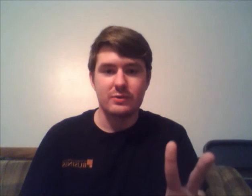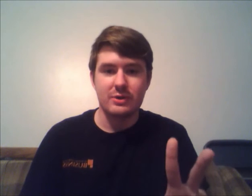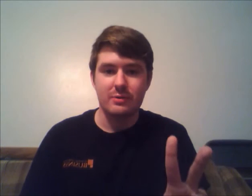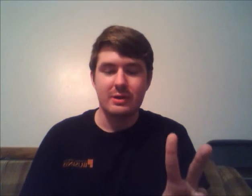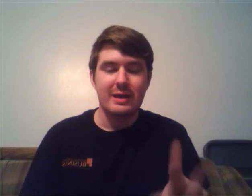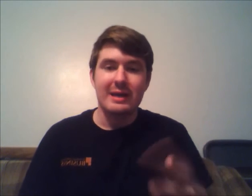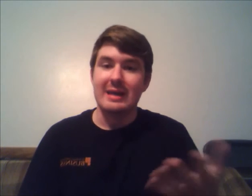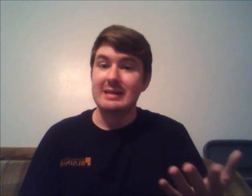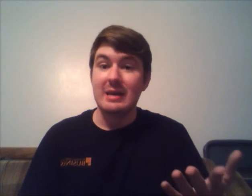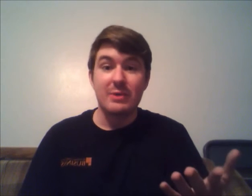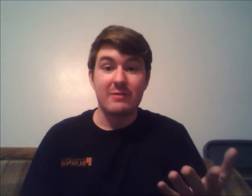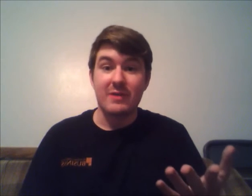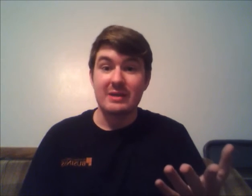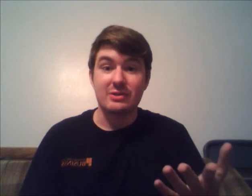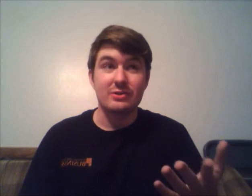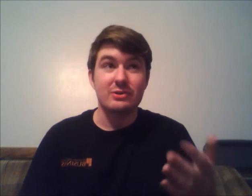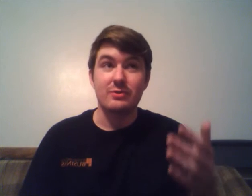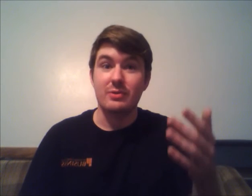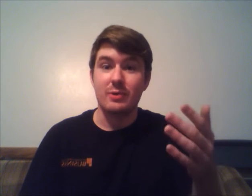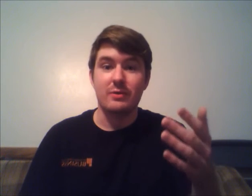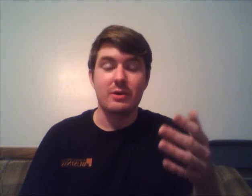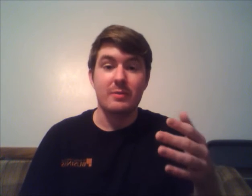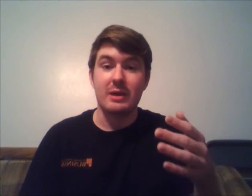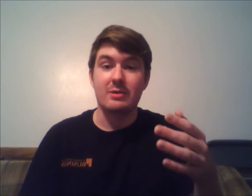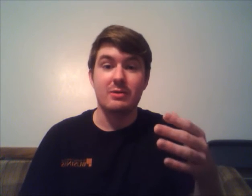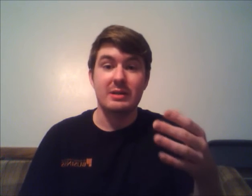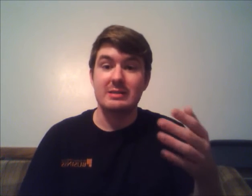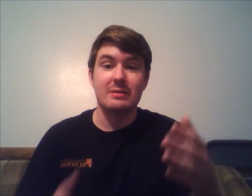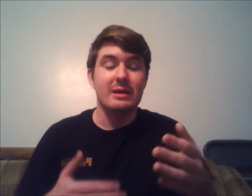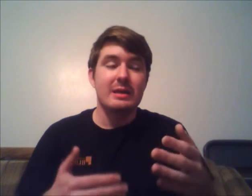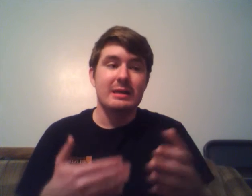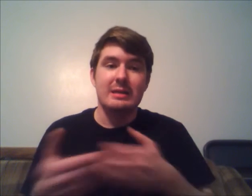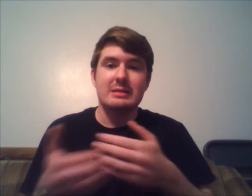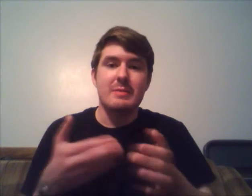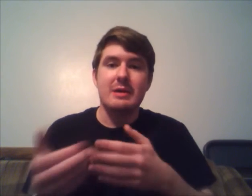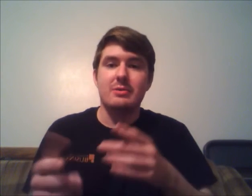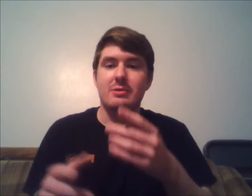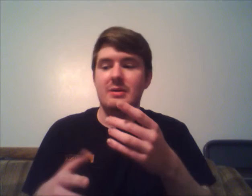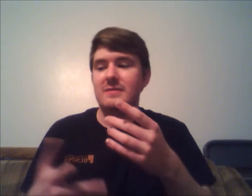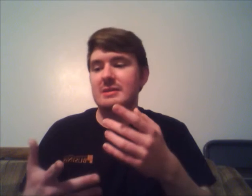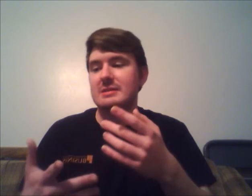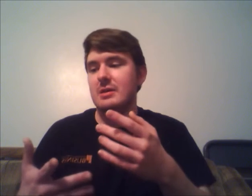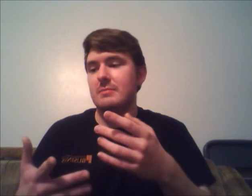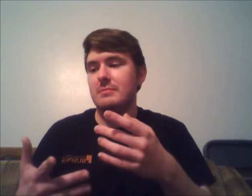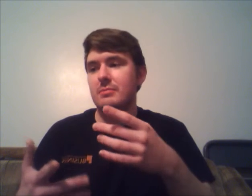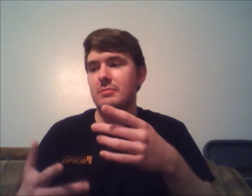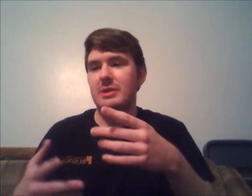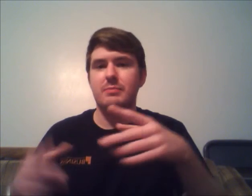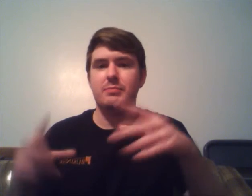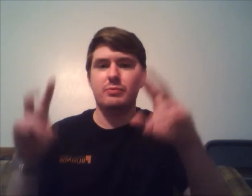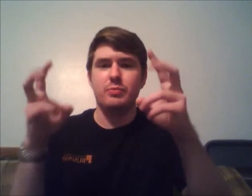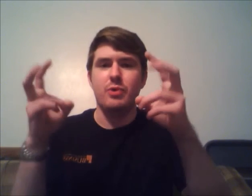2. Anytime you have a fraction, you just do the numerator or the denominator. It doesn't matter if it's like